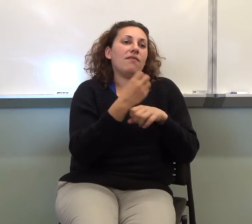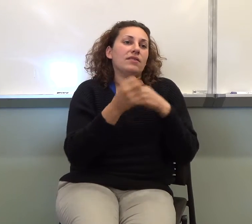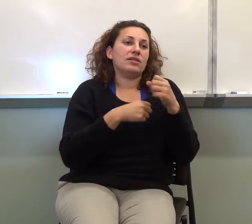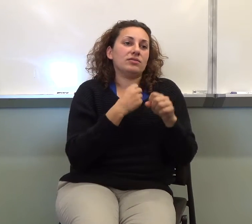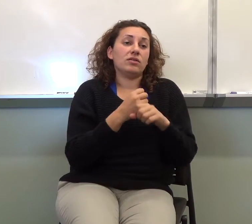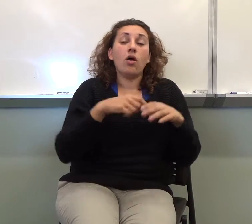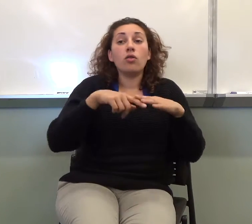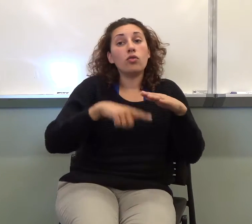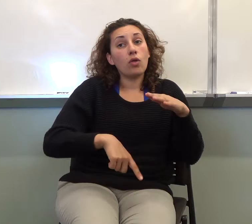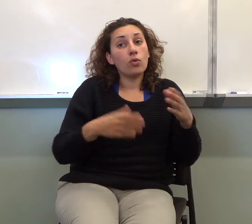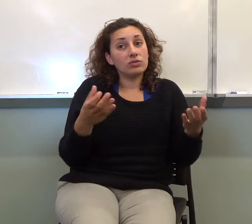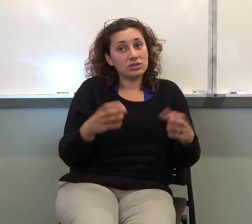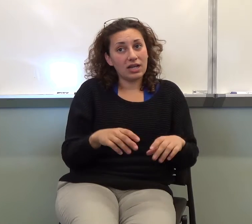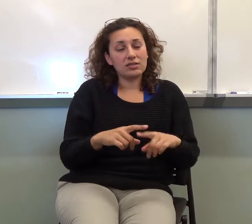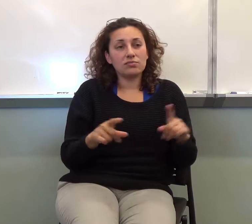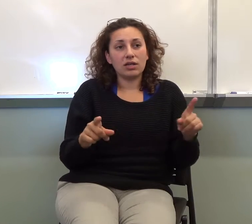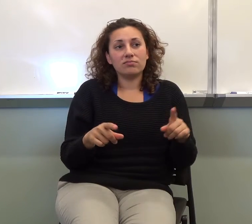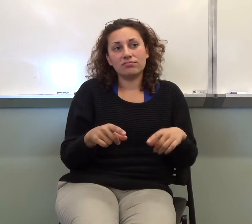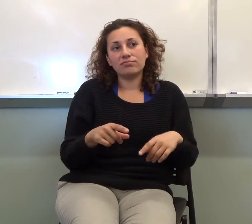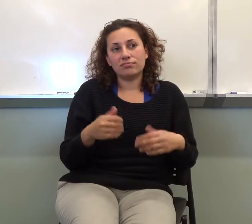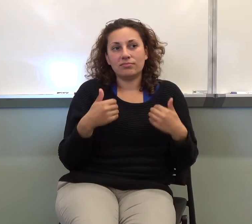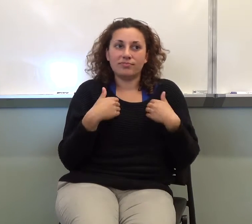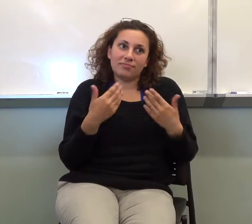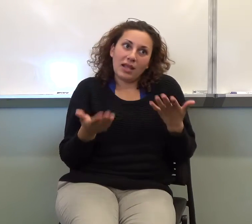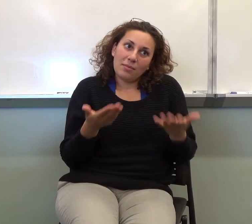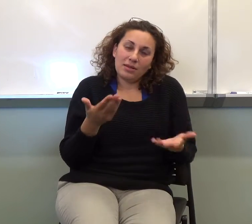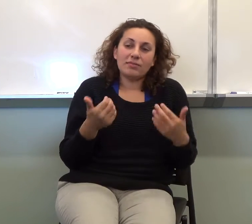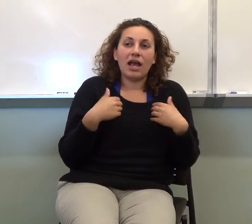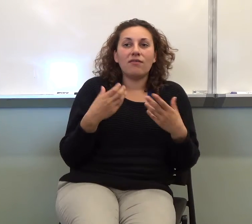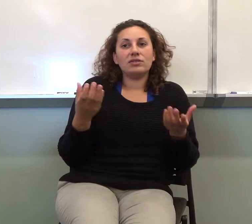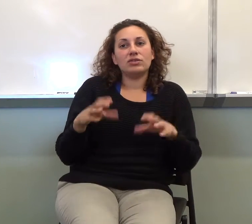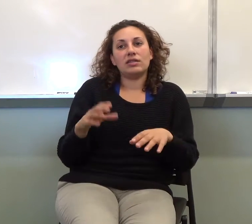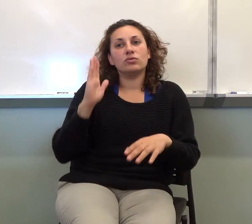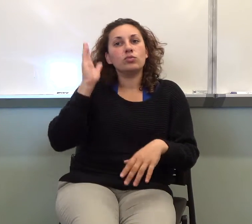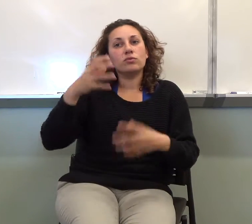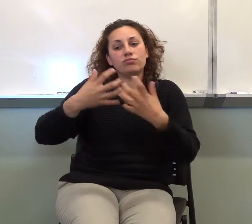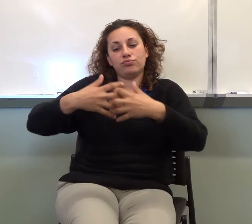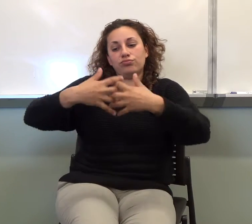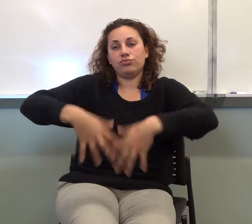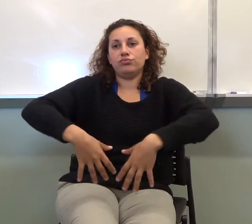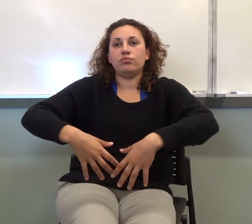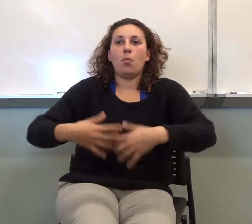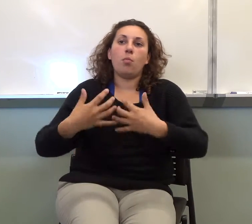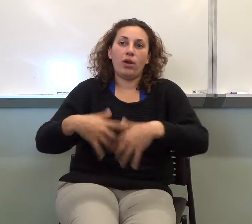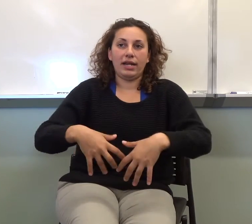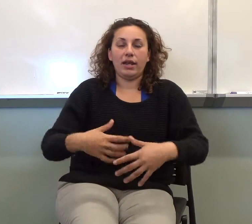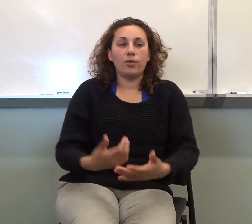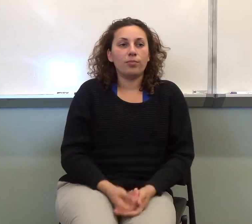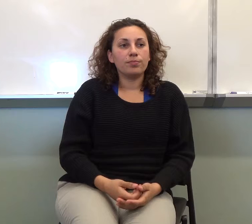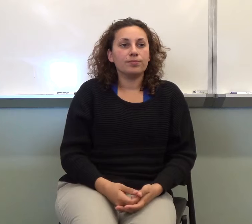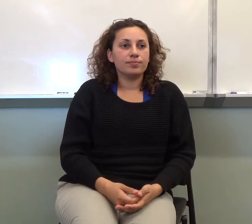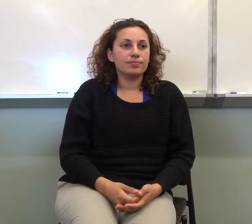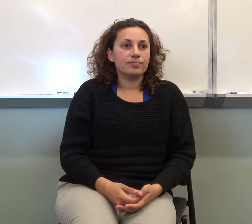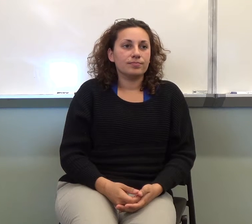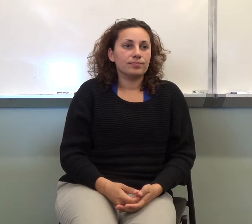know? And so, of course, the better companies sell products that have a very